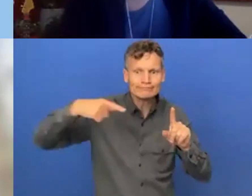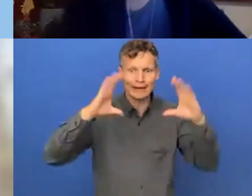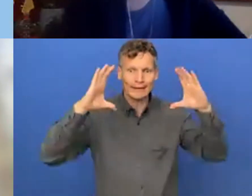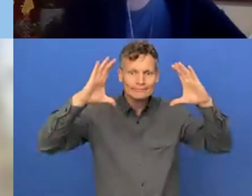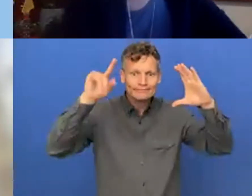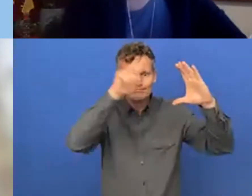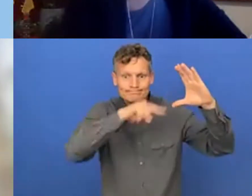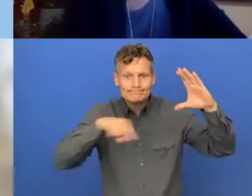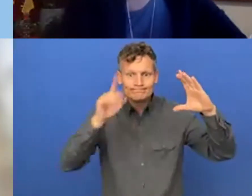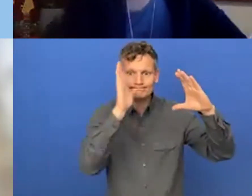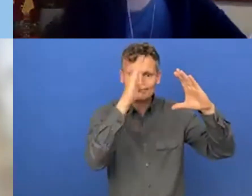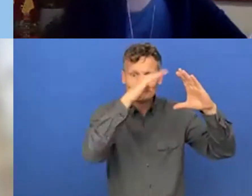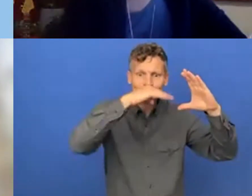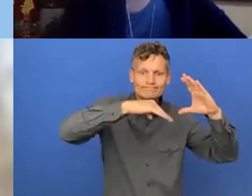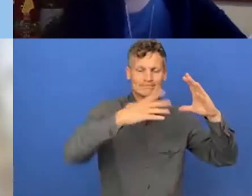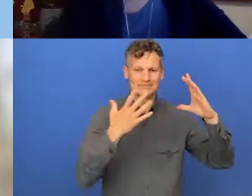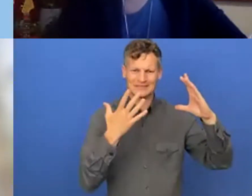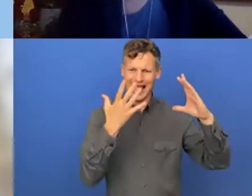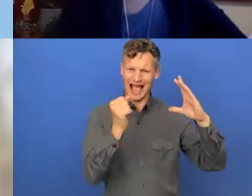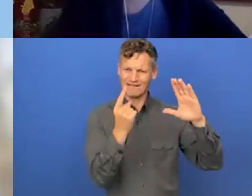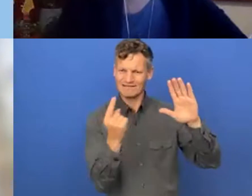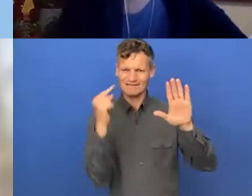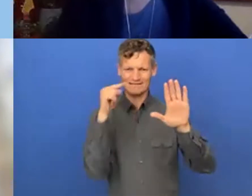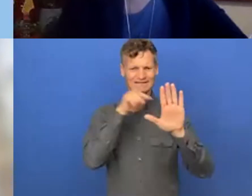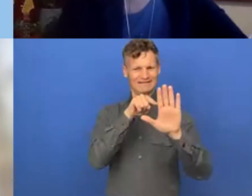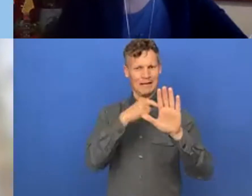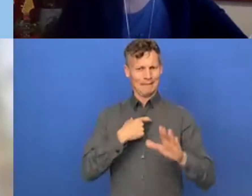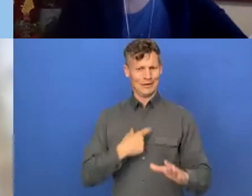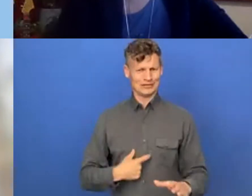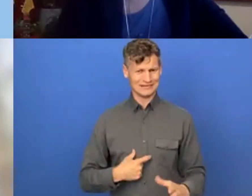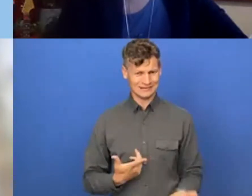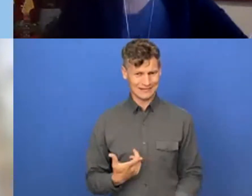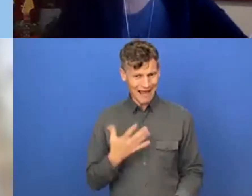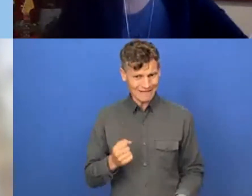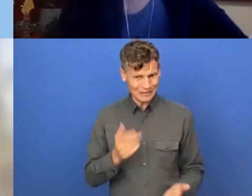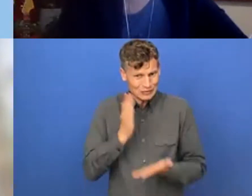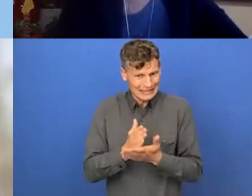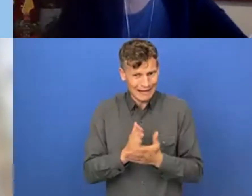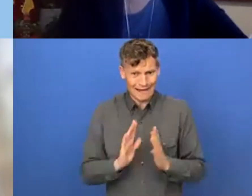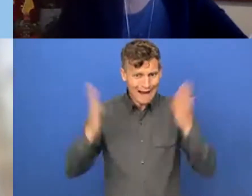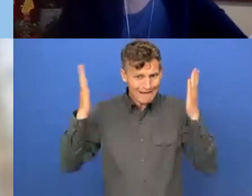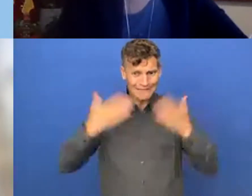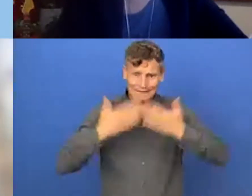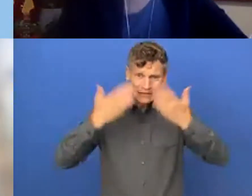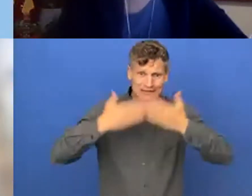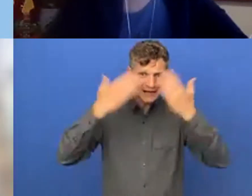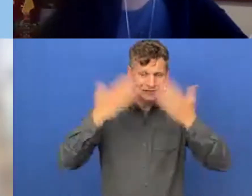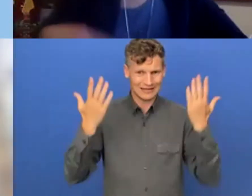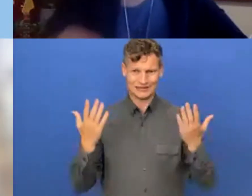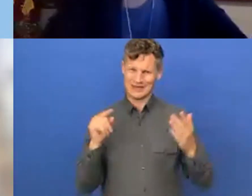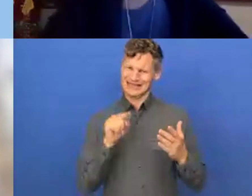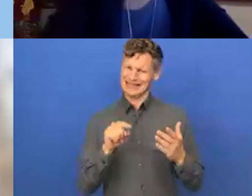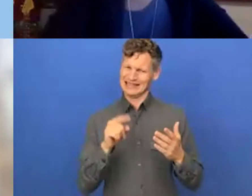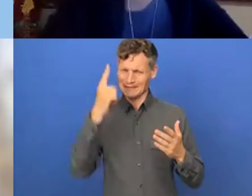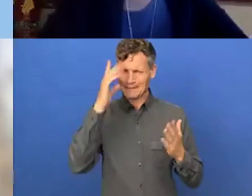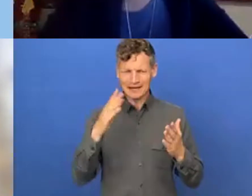the tradition, the story data complements the statistical data and what have you that gets